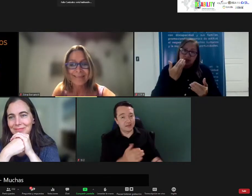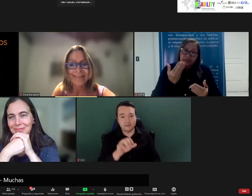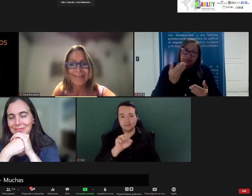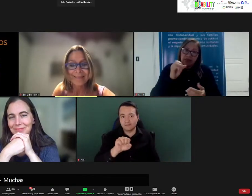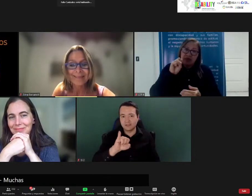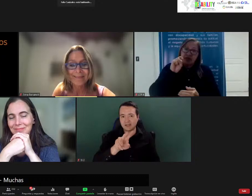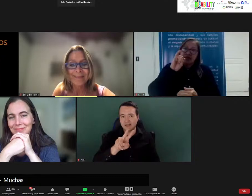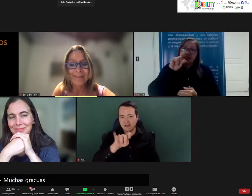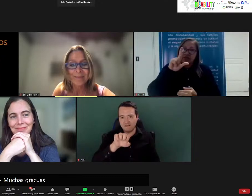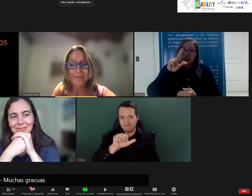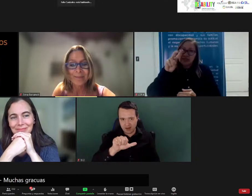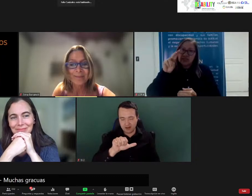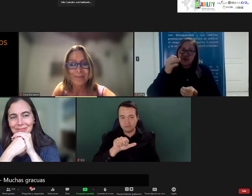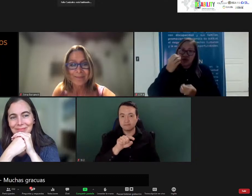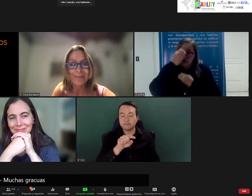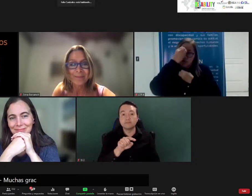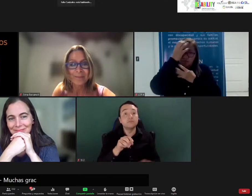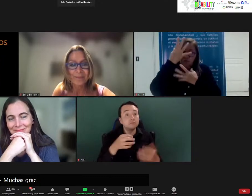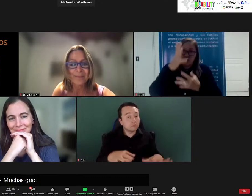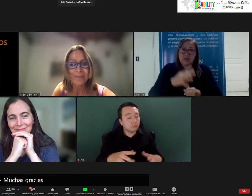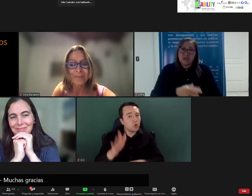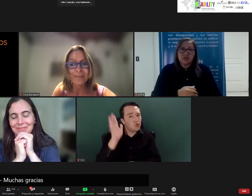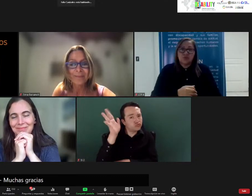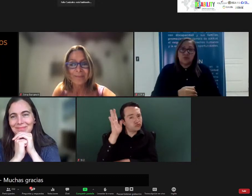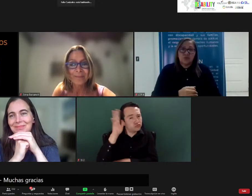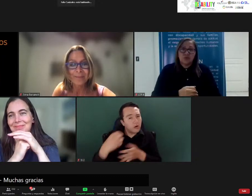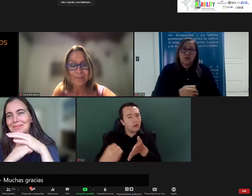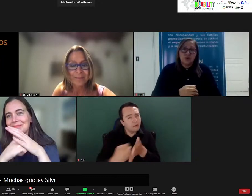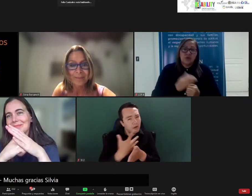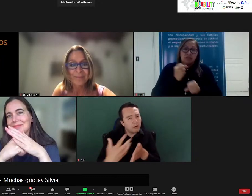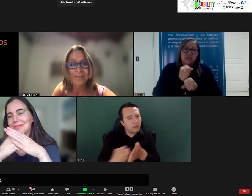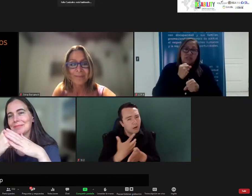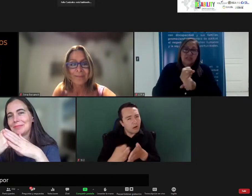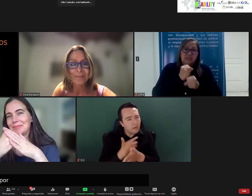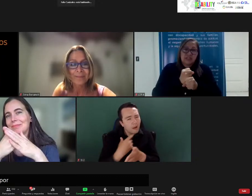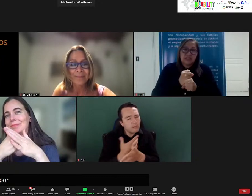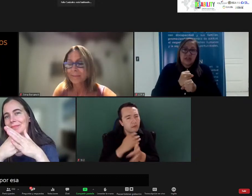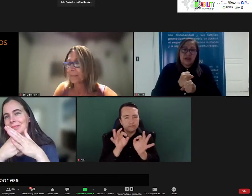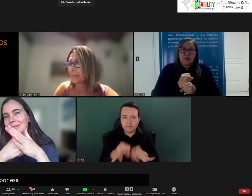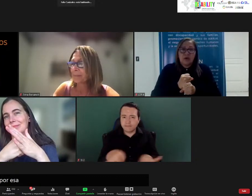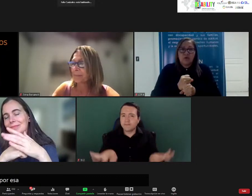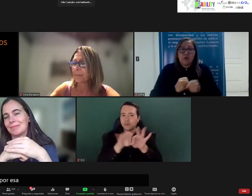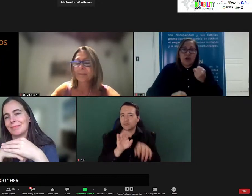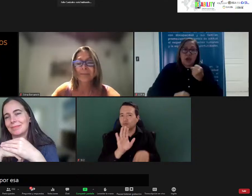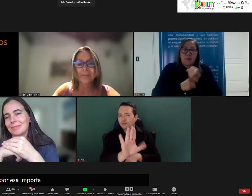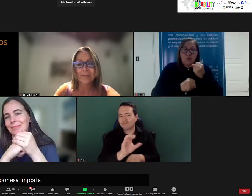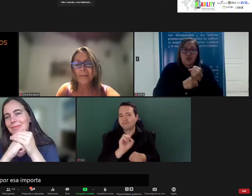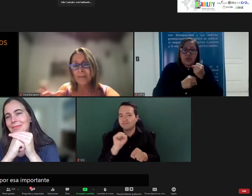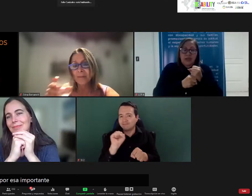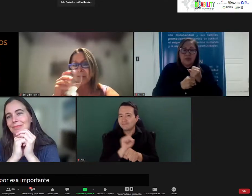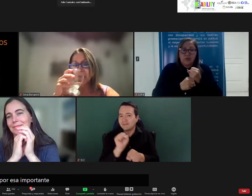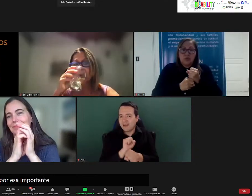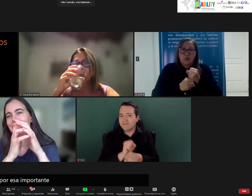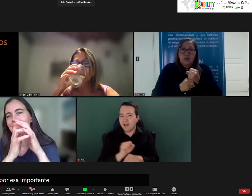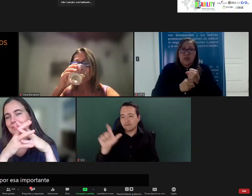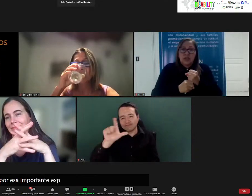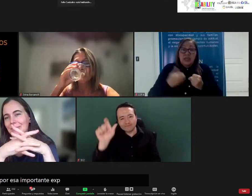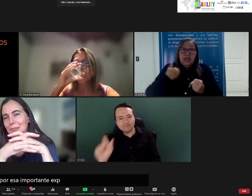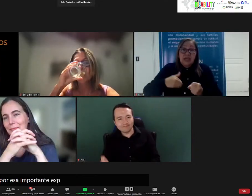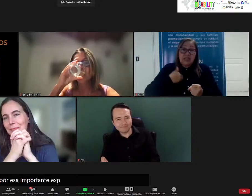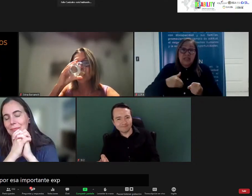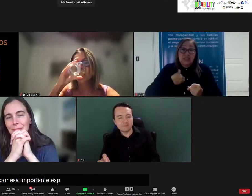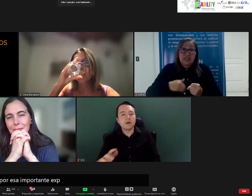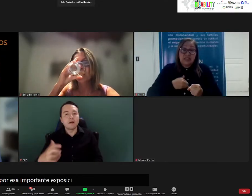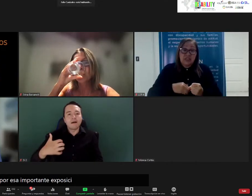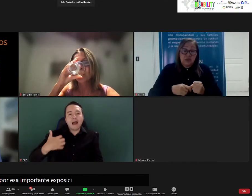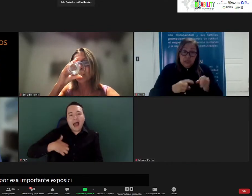thank you sylvia for this very important presentation of the work that is being carried out